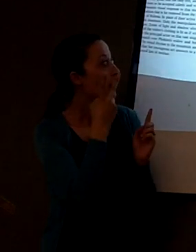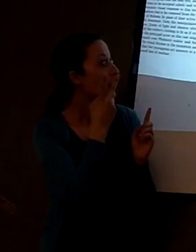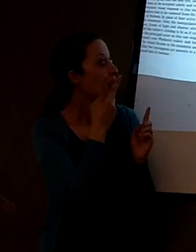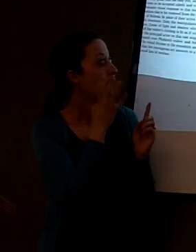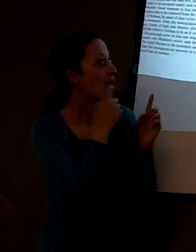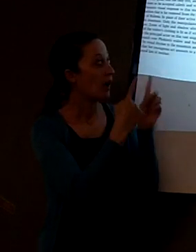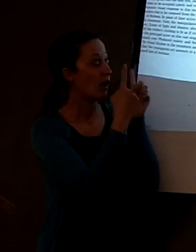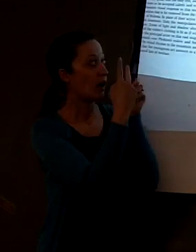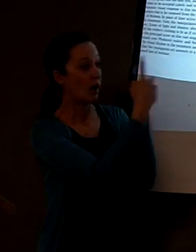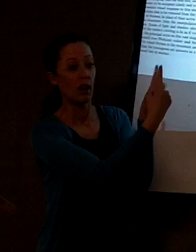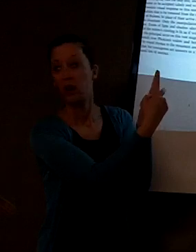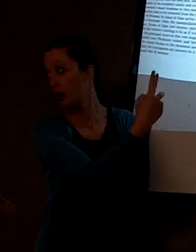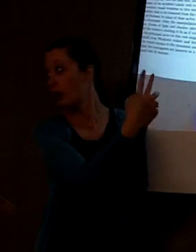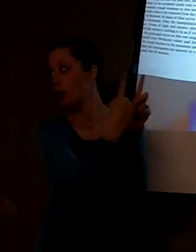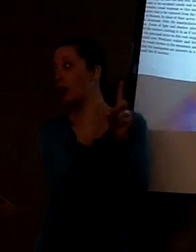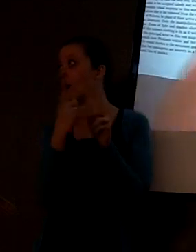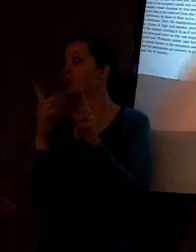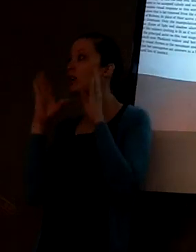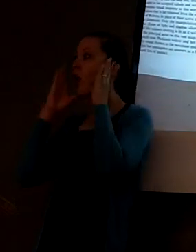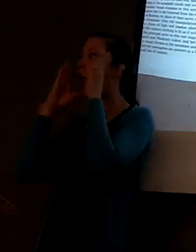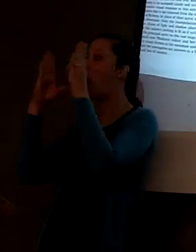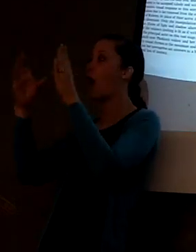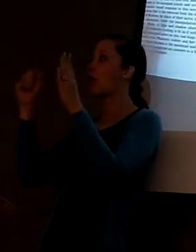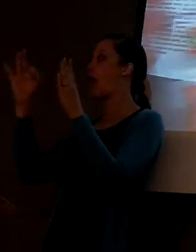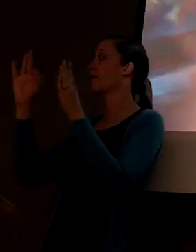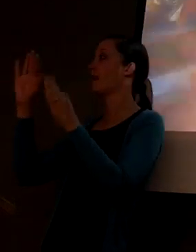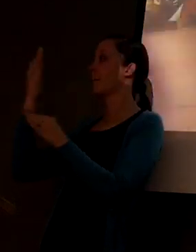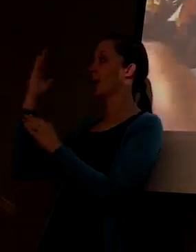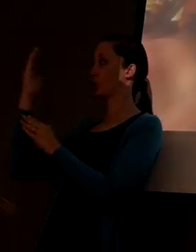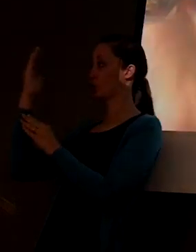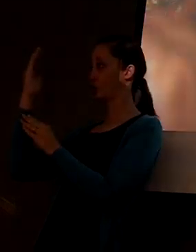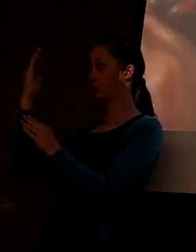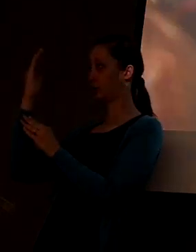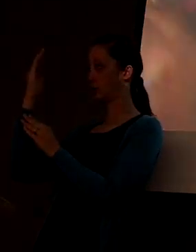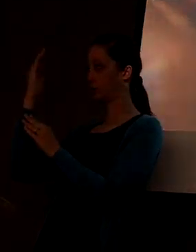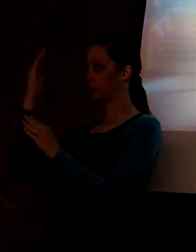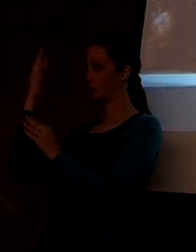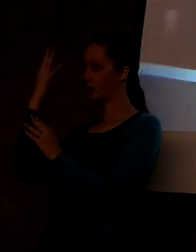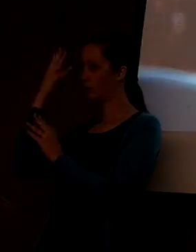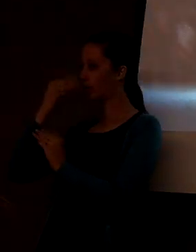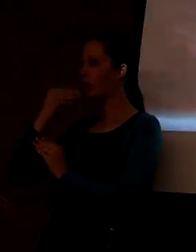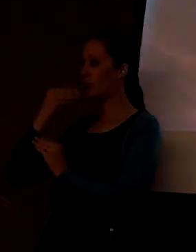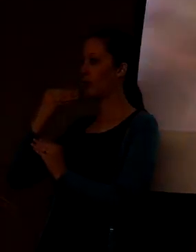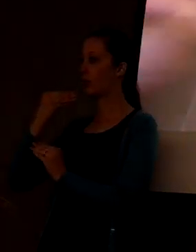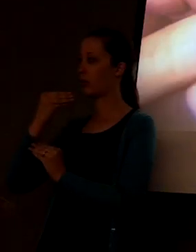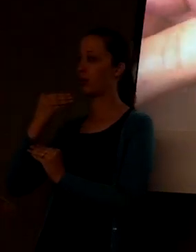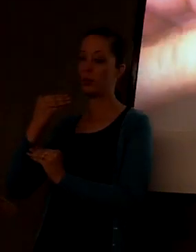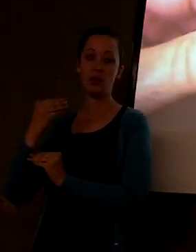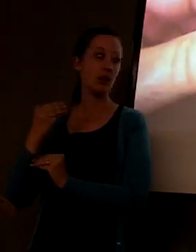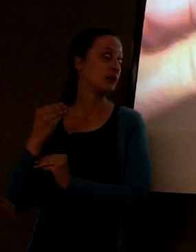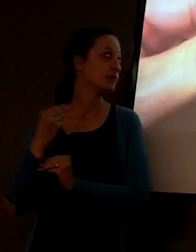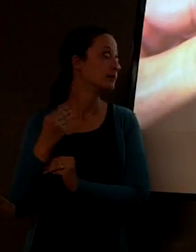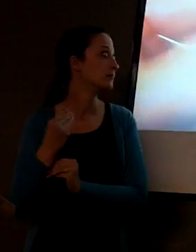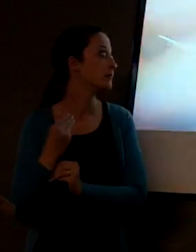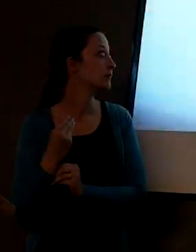little section right here is the Hall of Mirrors. And of course, this is the inside